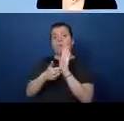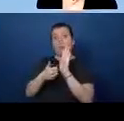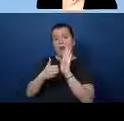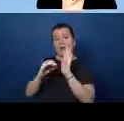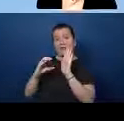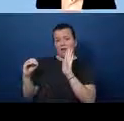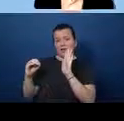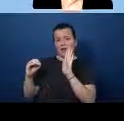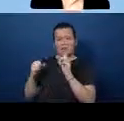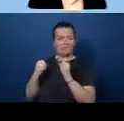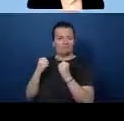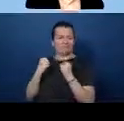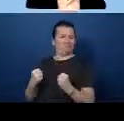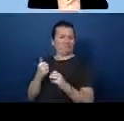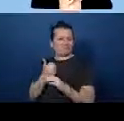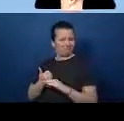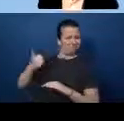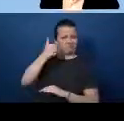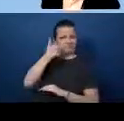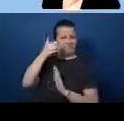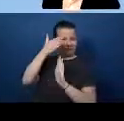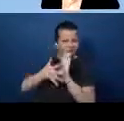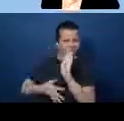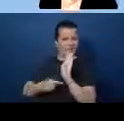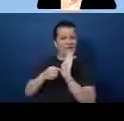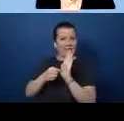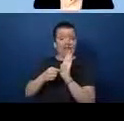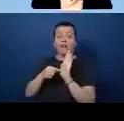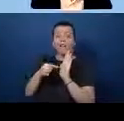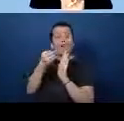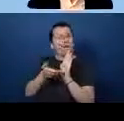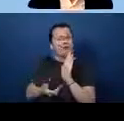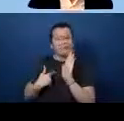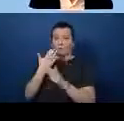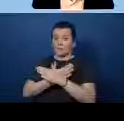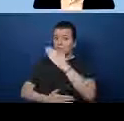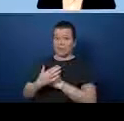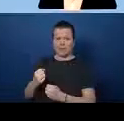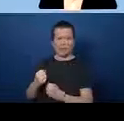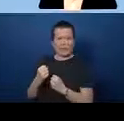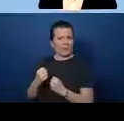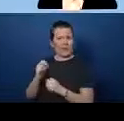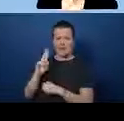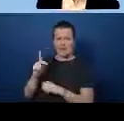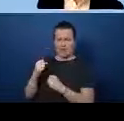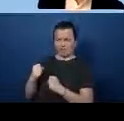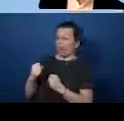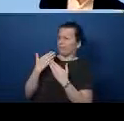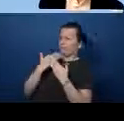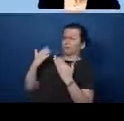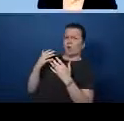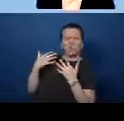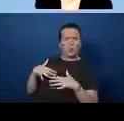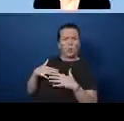top 100 most influential people with disabilities in the UK. Our second